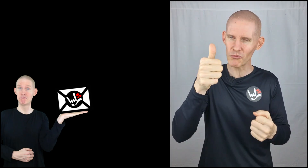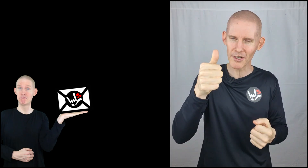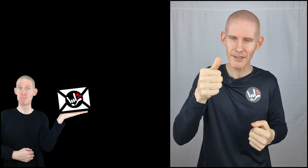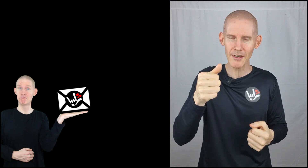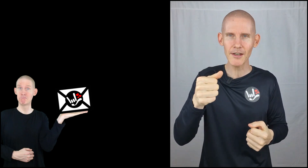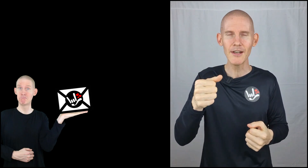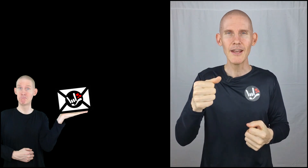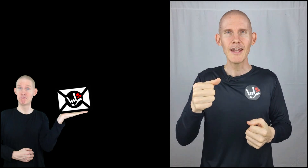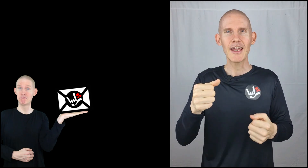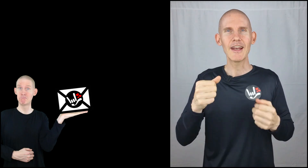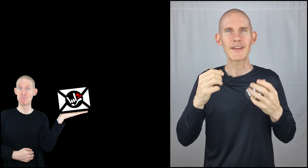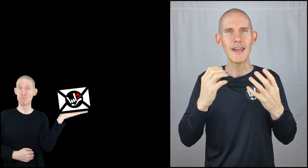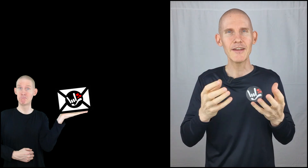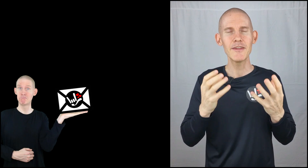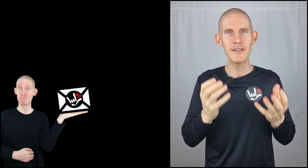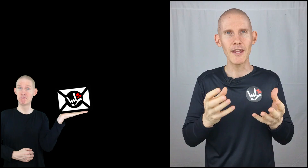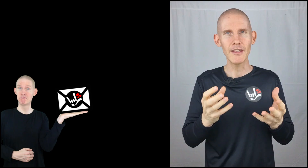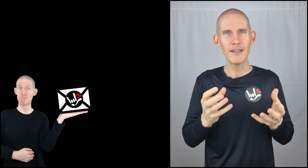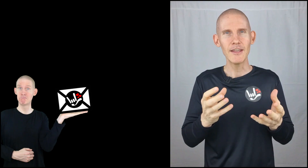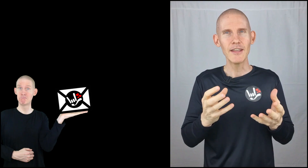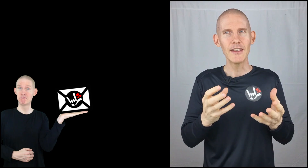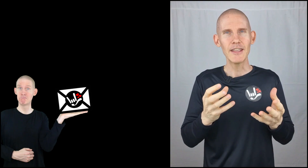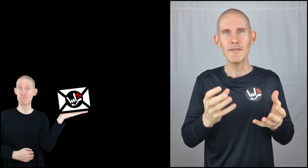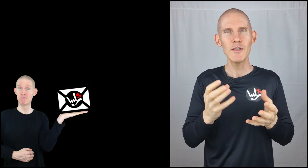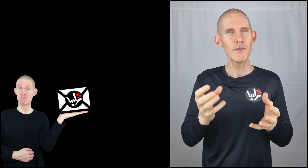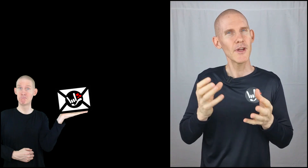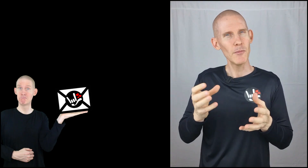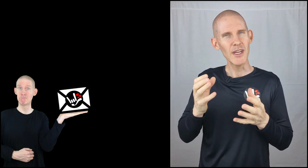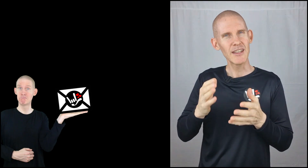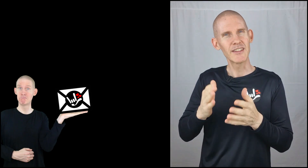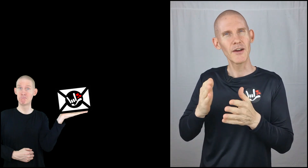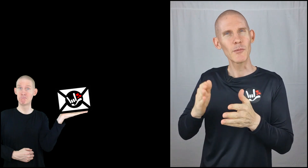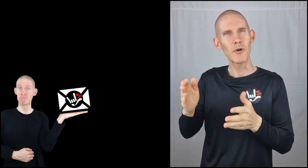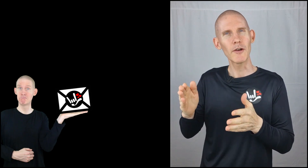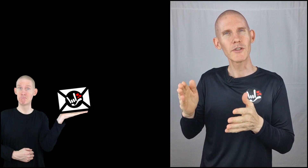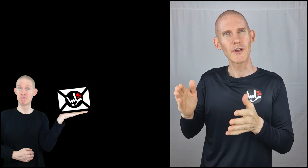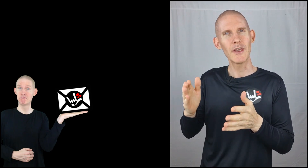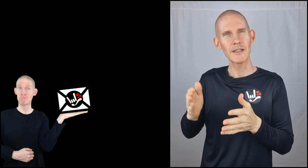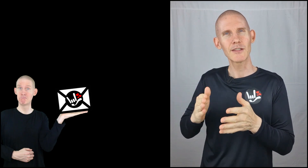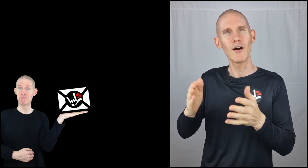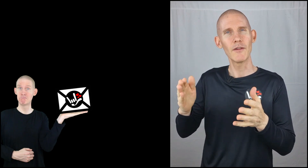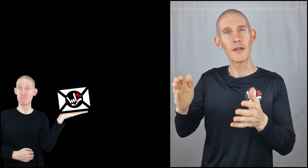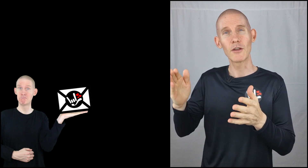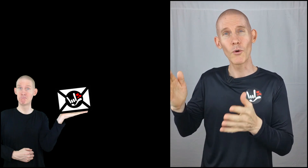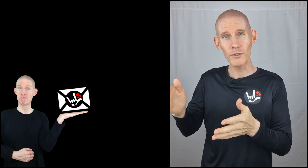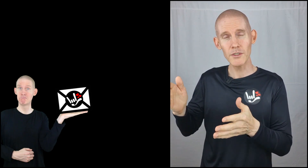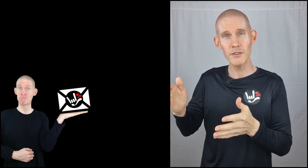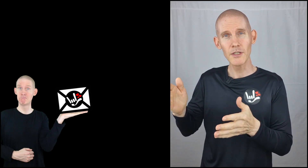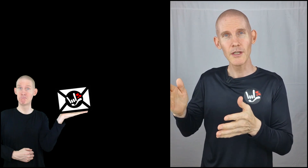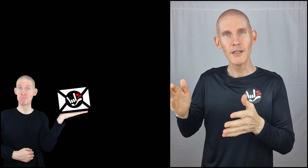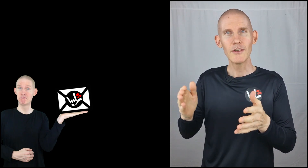right there. And at the end of the day, even if you're not making a ton of progress on the ASL online courses, you